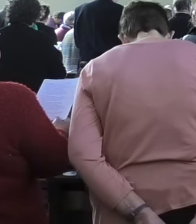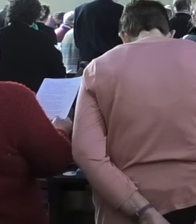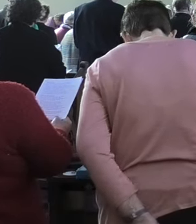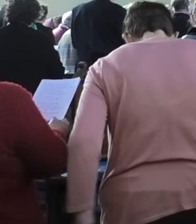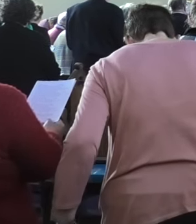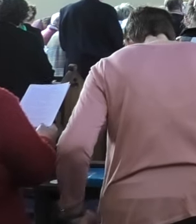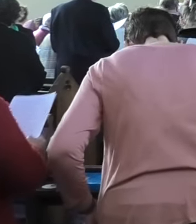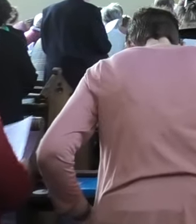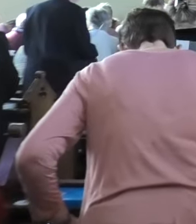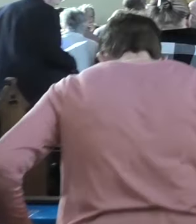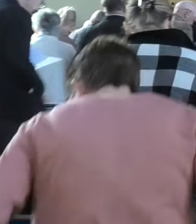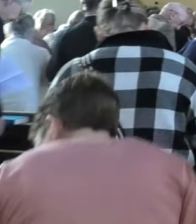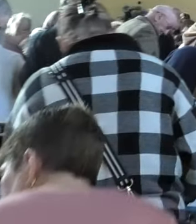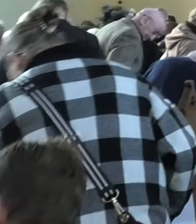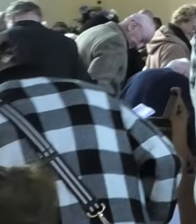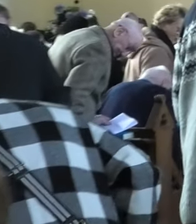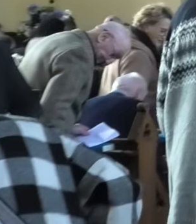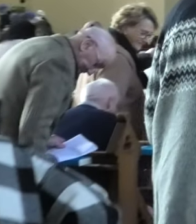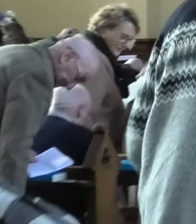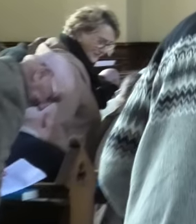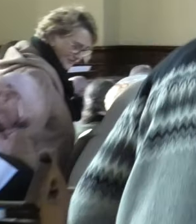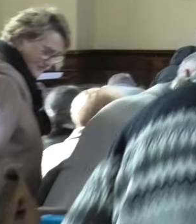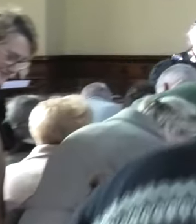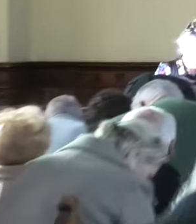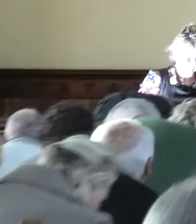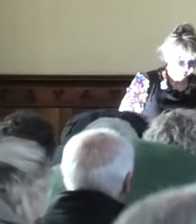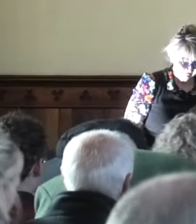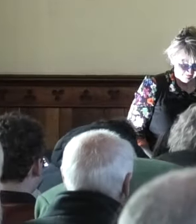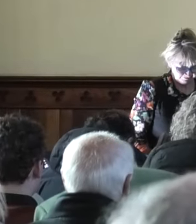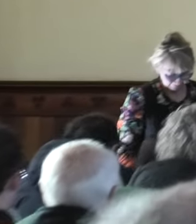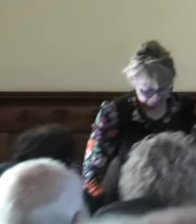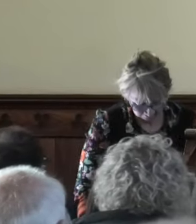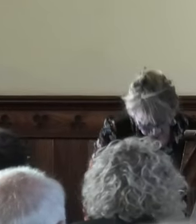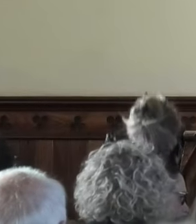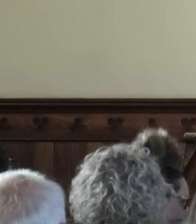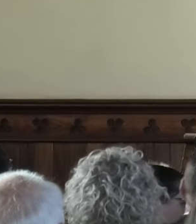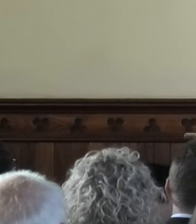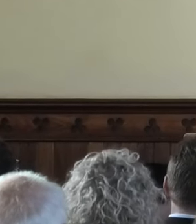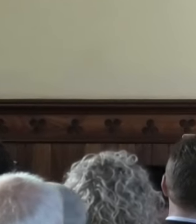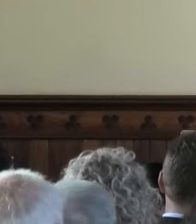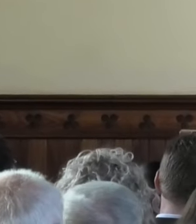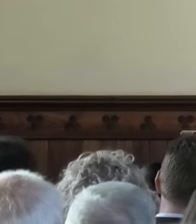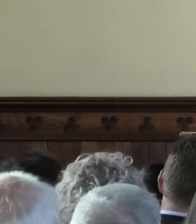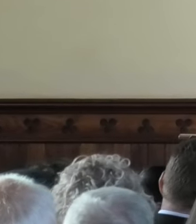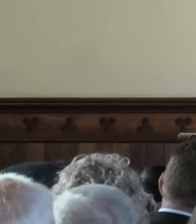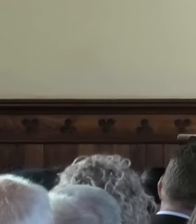Thank you. You may have a seat. You may also like to check that song out on Spotify later and see how it was meant to be sung.